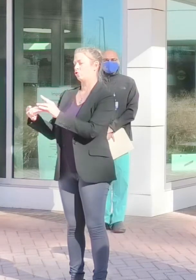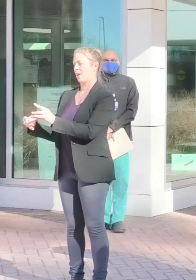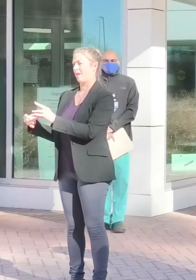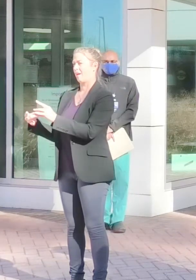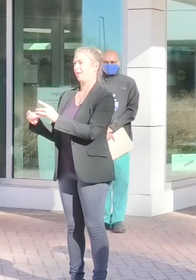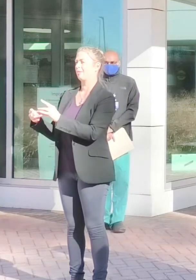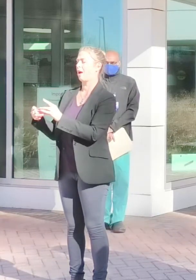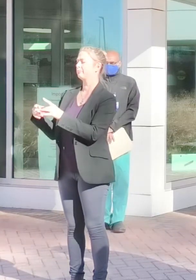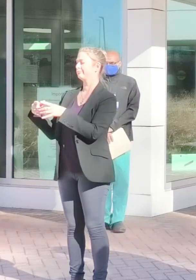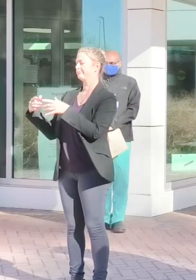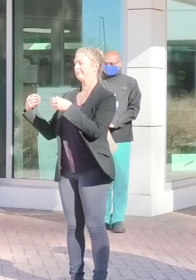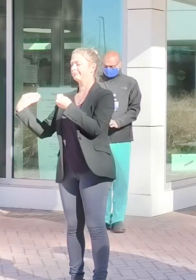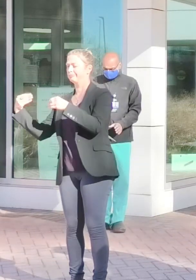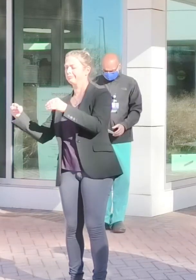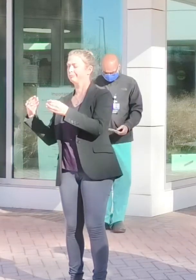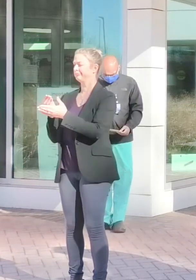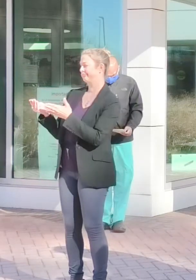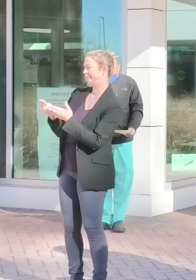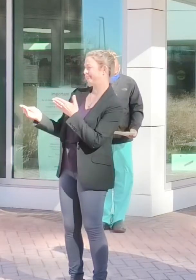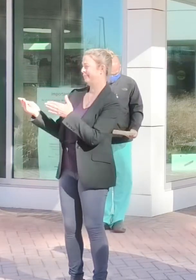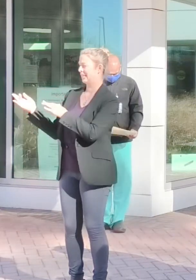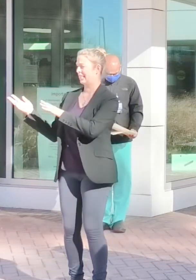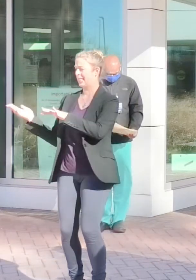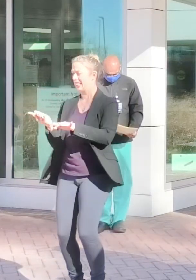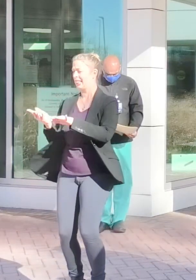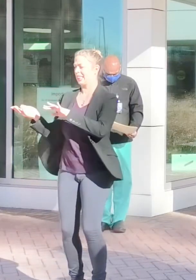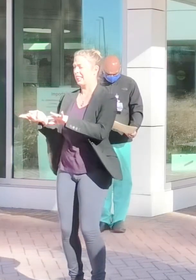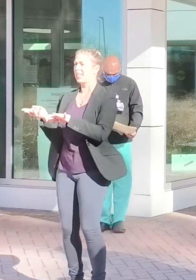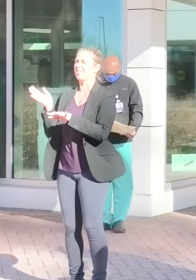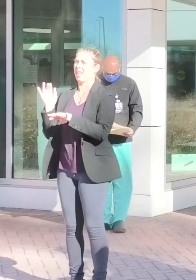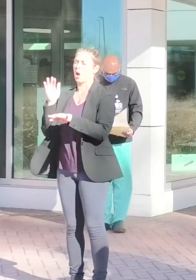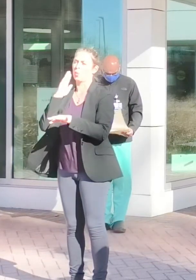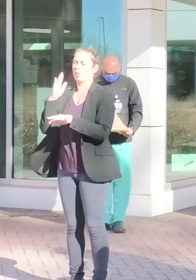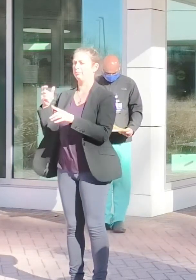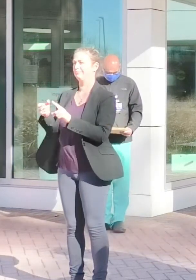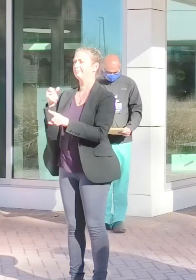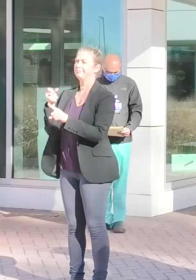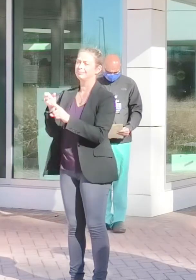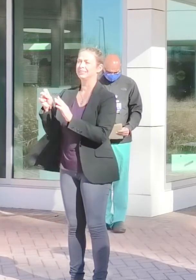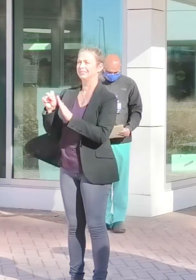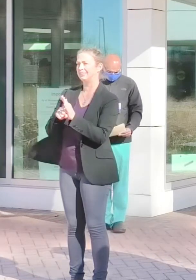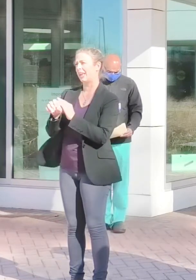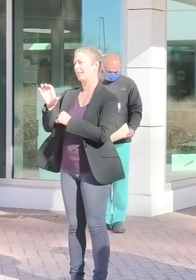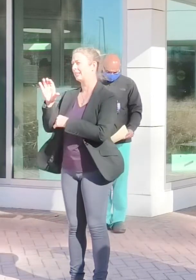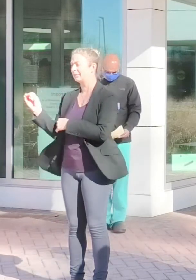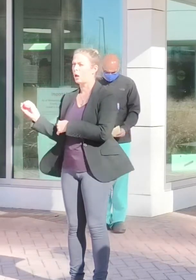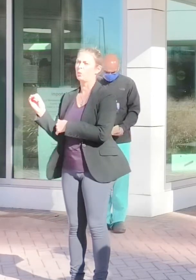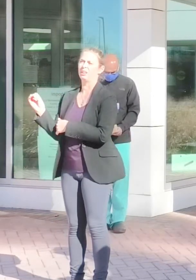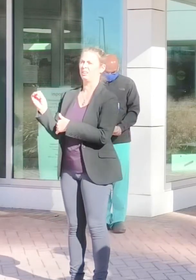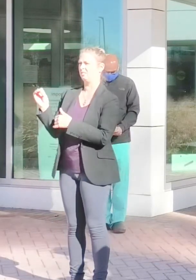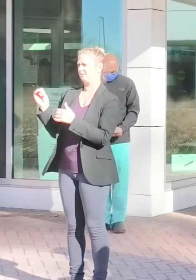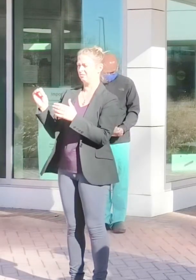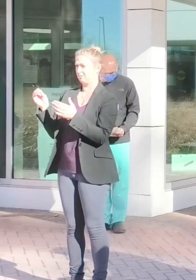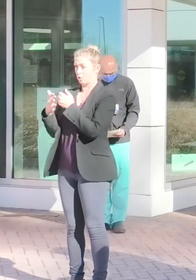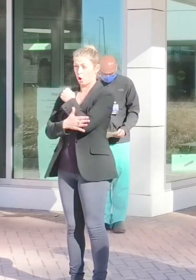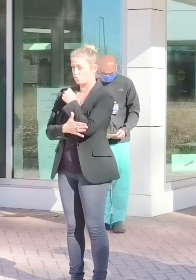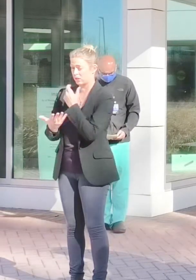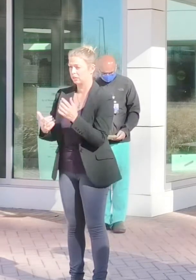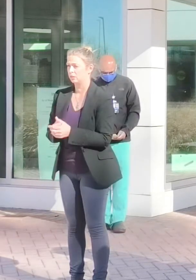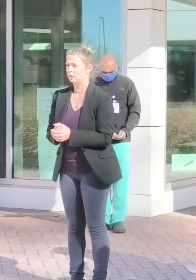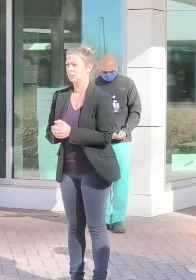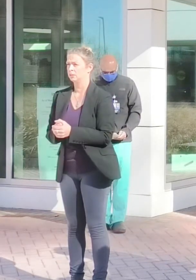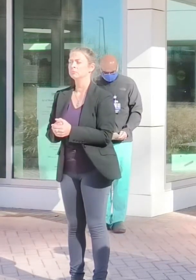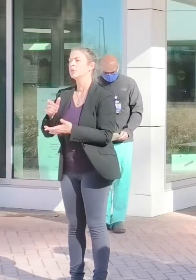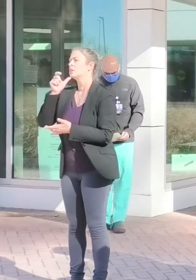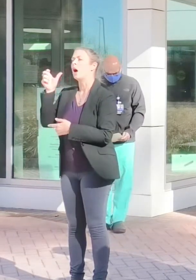protective equipment were going to negatively impact the entire country, the state, and obviously Howard County. While supply chains are not